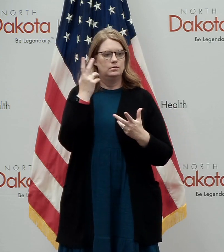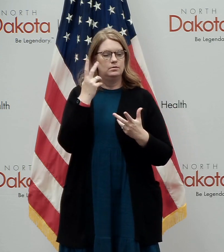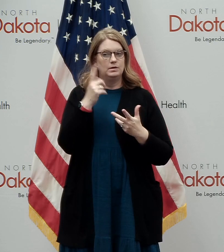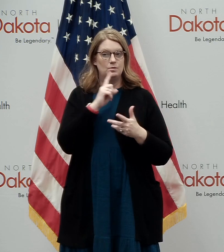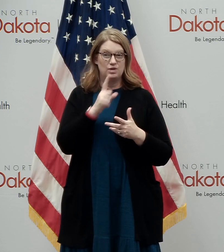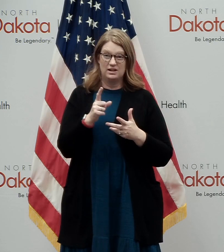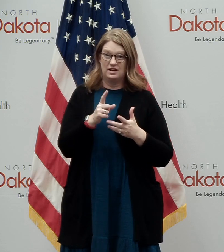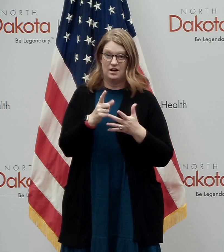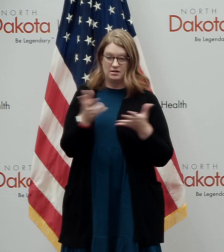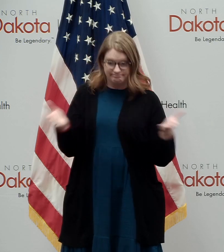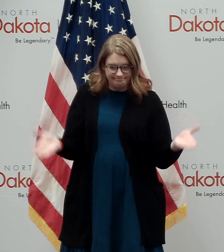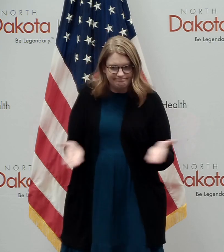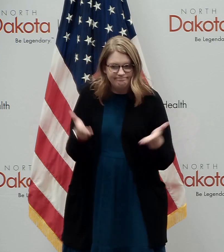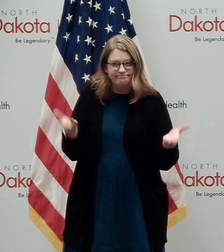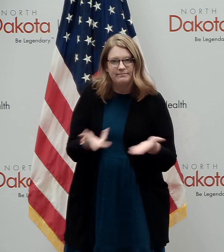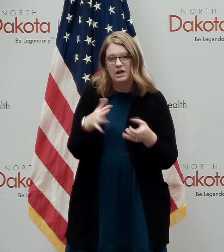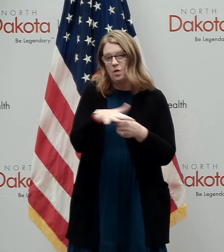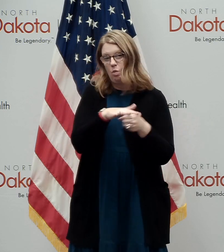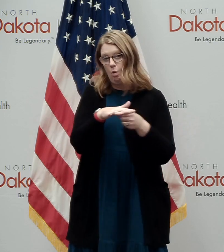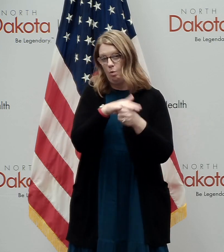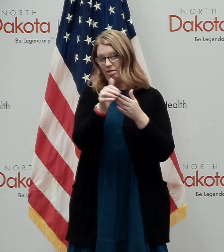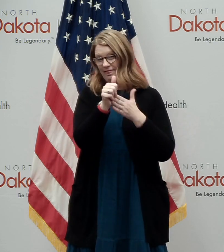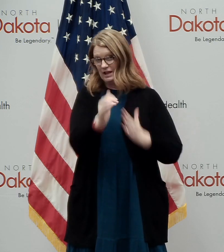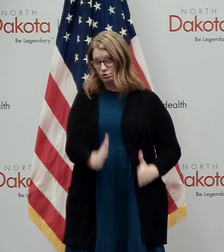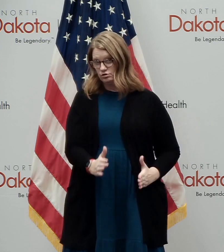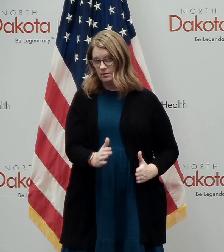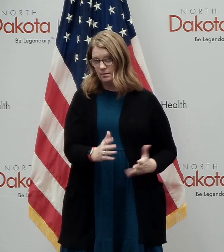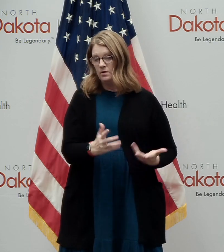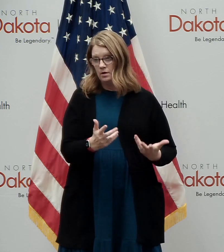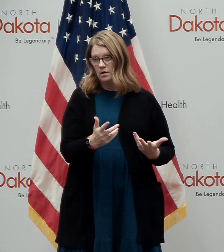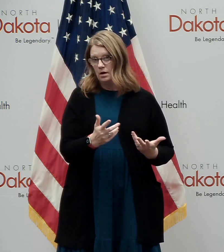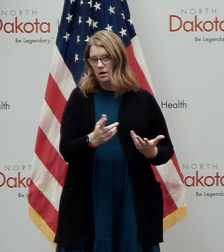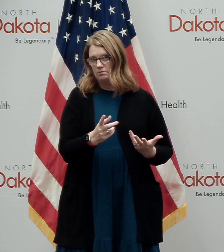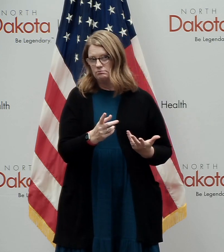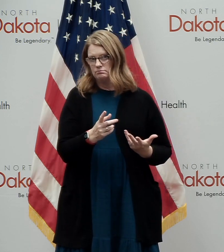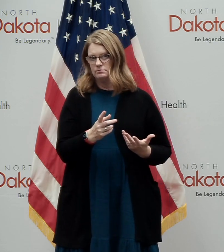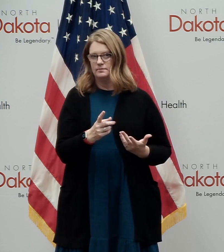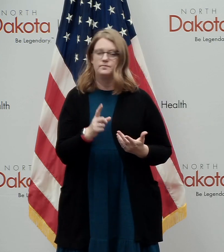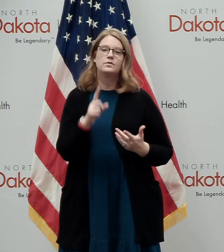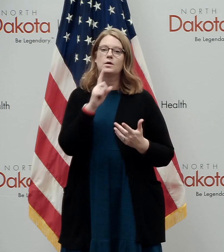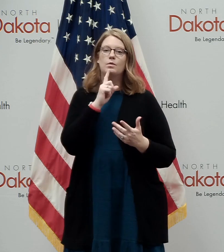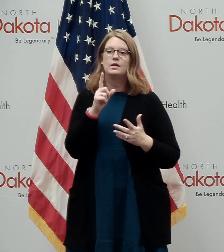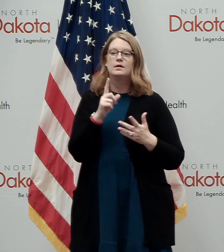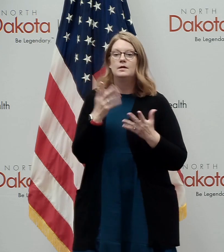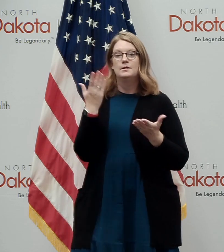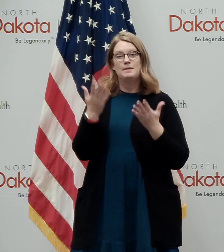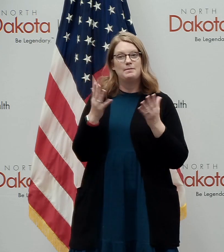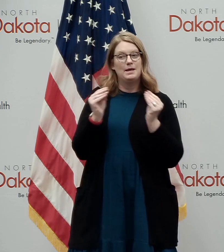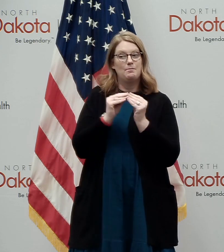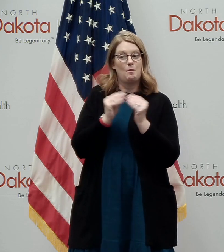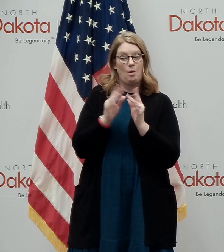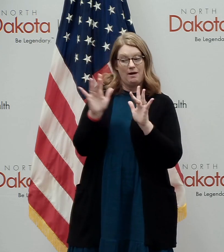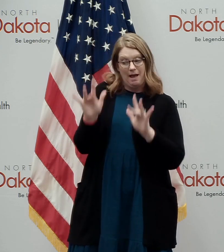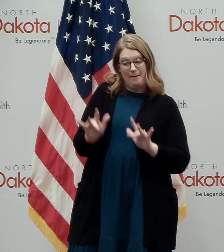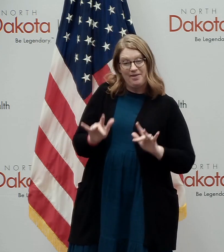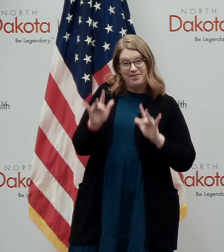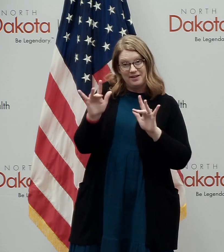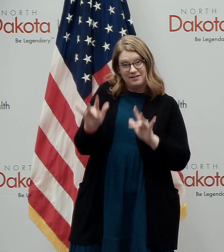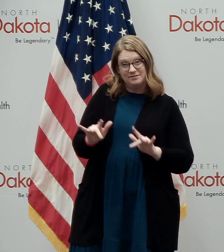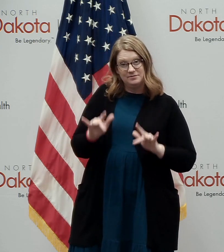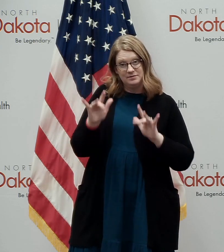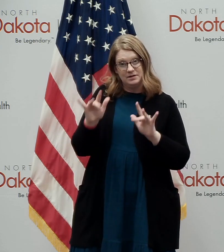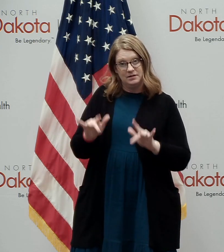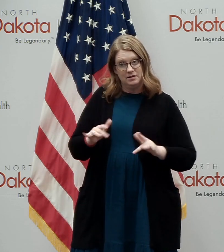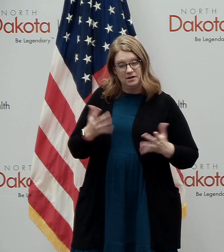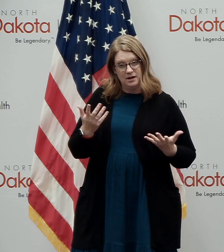local leadership, we would maybe have a call out for, radical or more empathy. It'd be possible, I'm